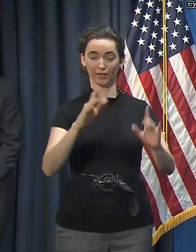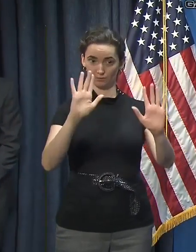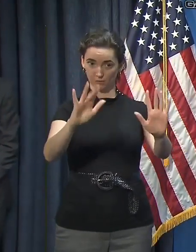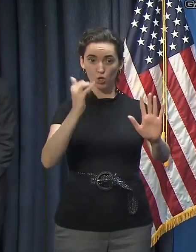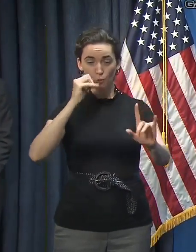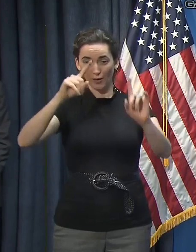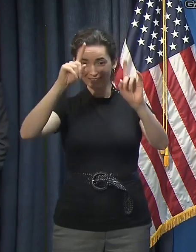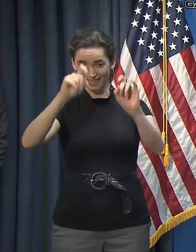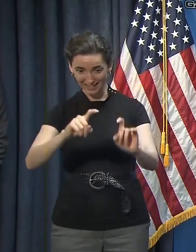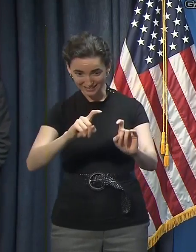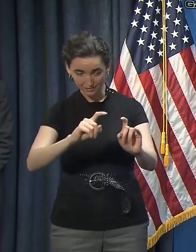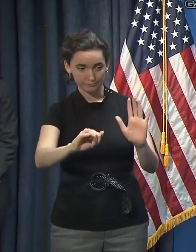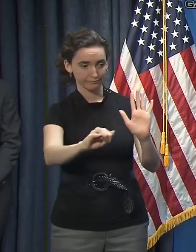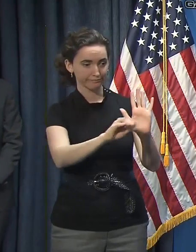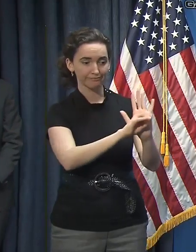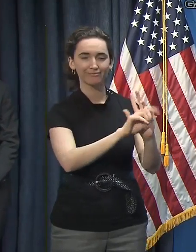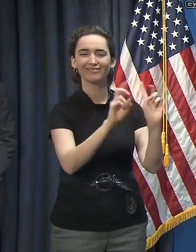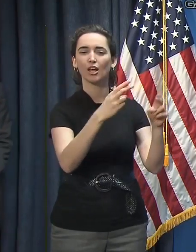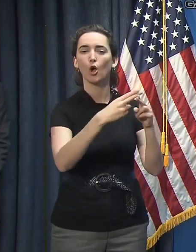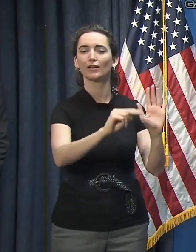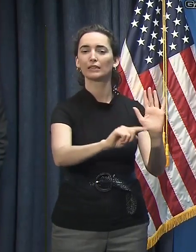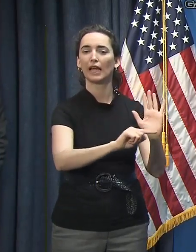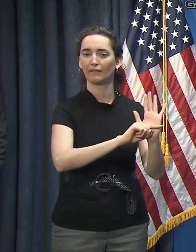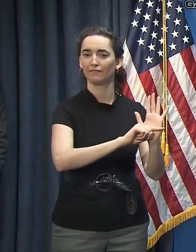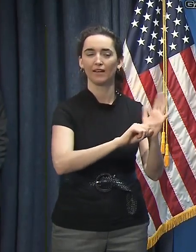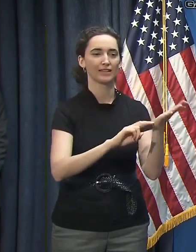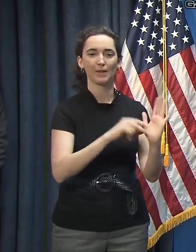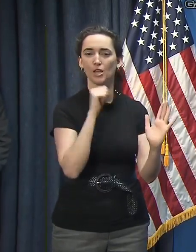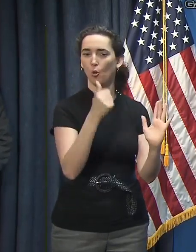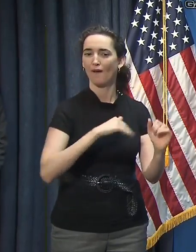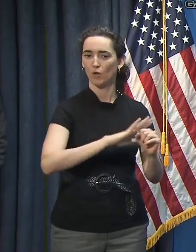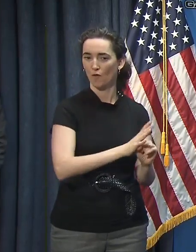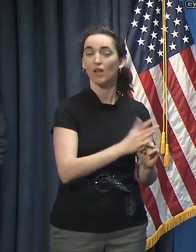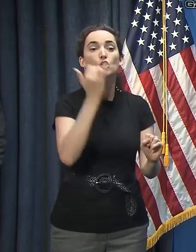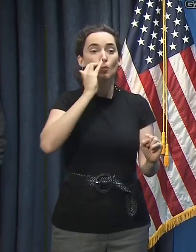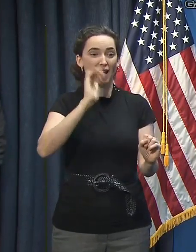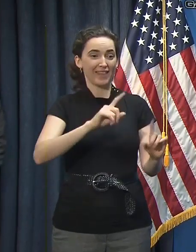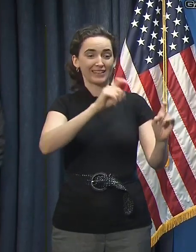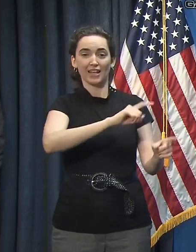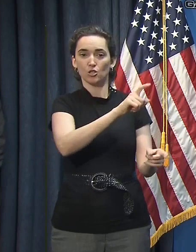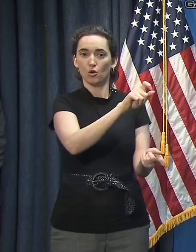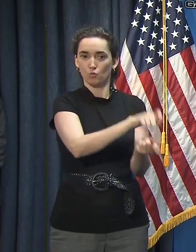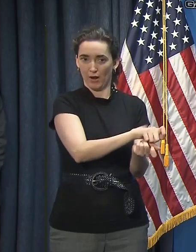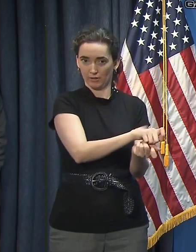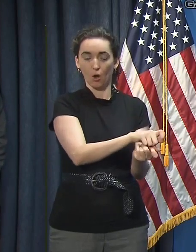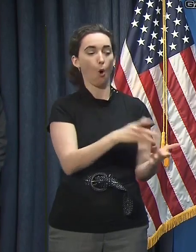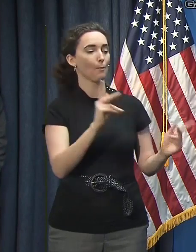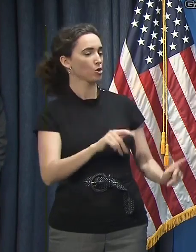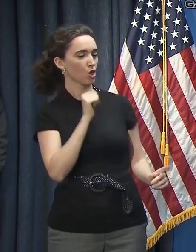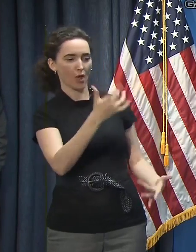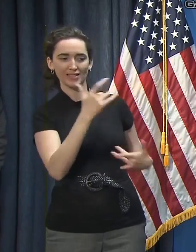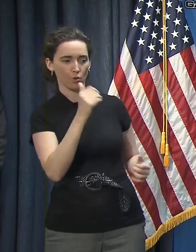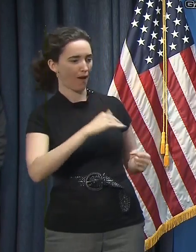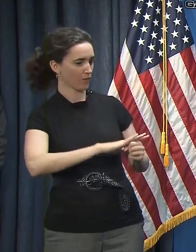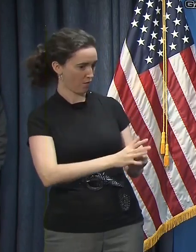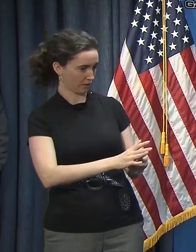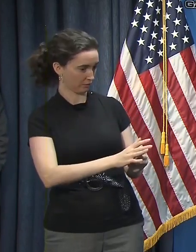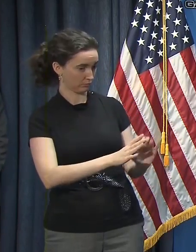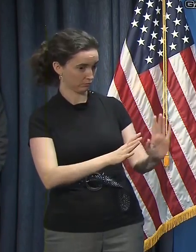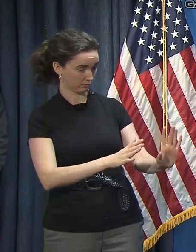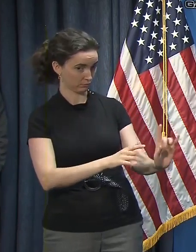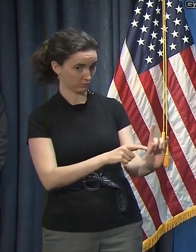let's assume that it's a negative test for COVID-19 and that it's accurate. That individual does not have COVID-19. It doesn't mean